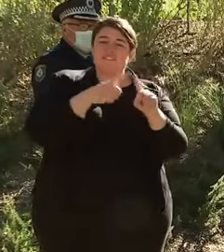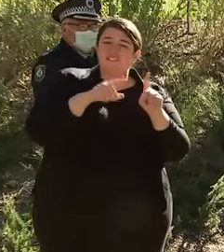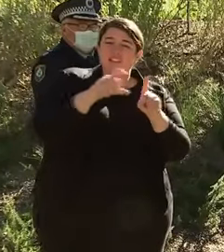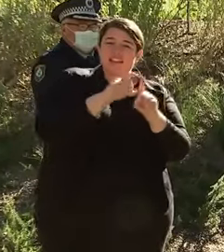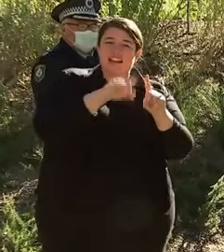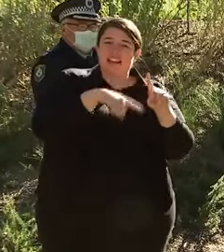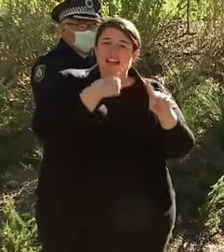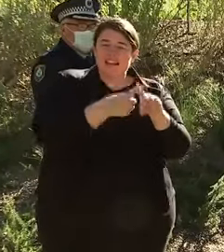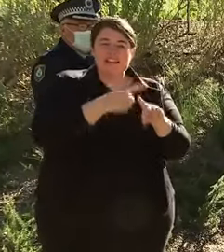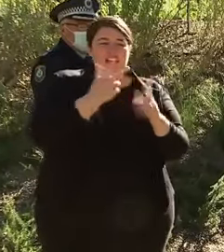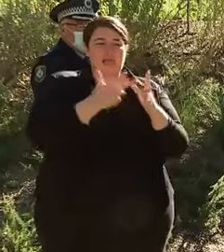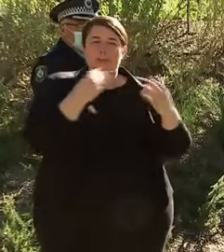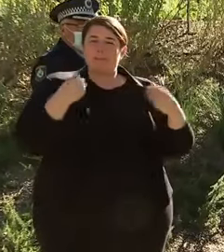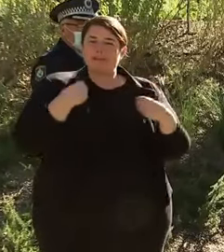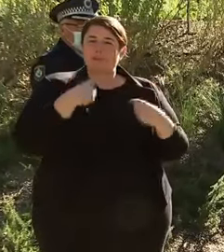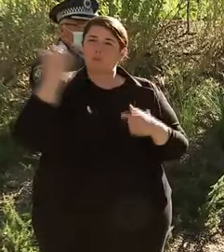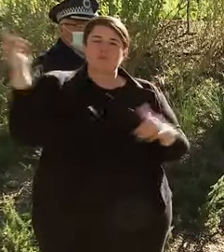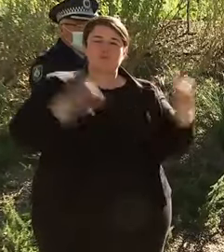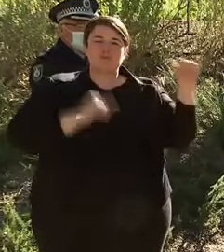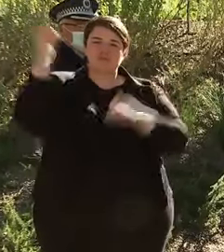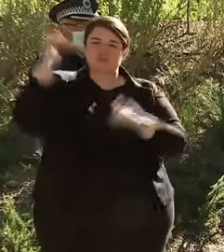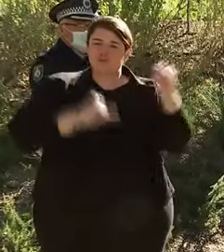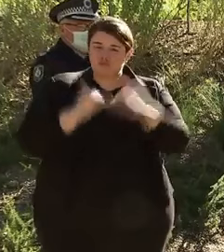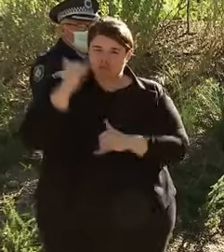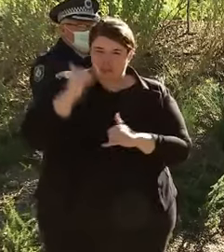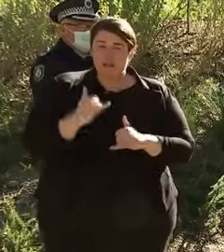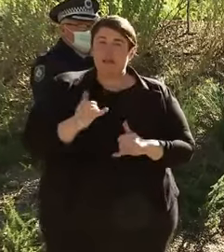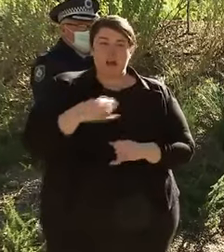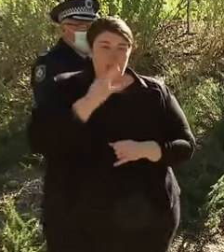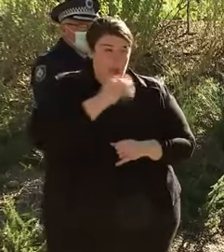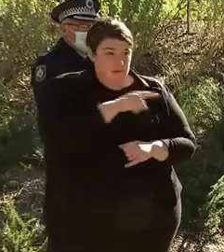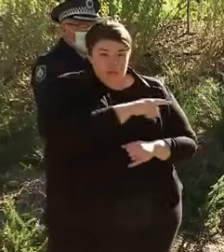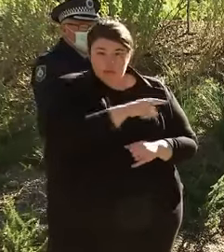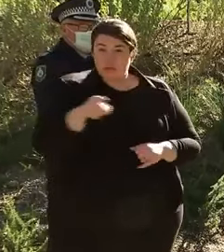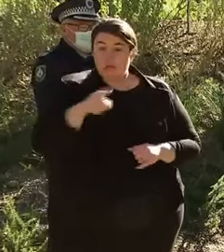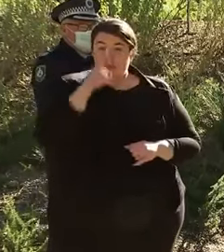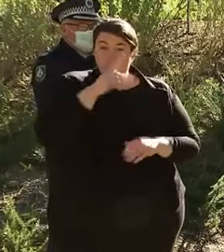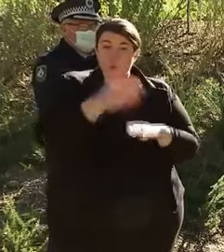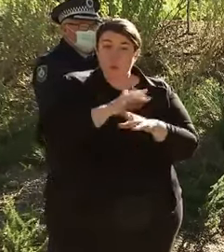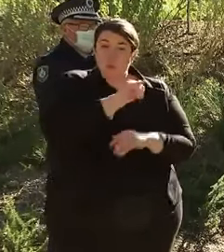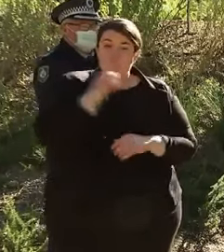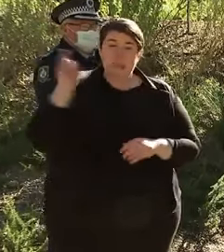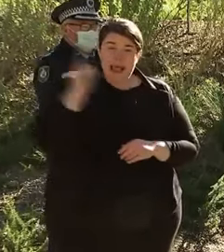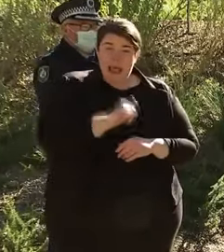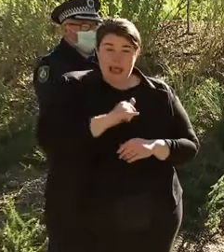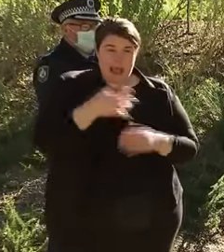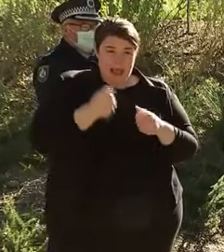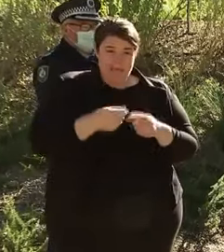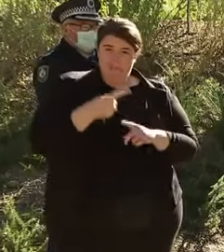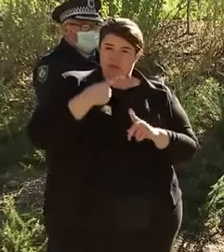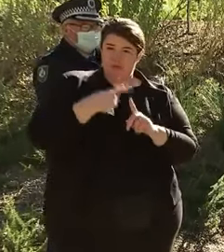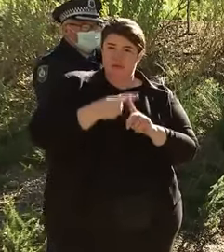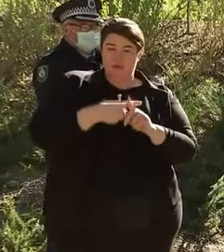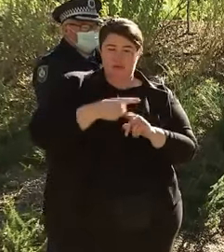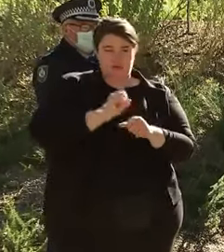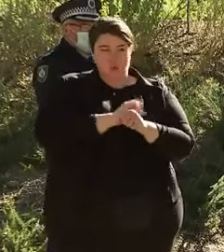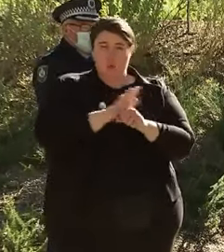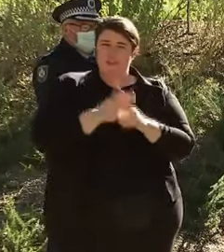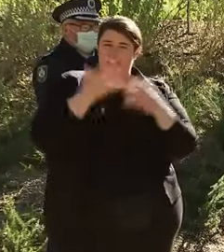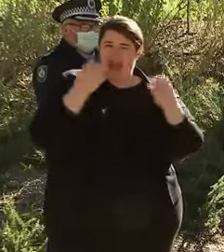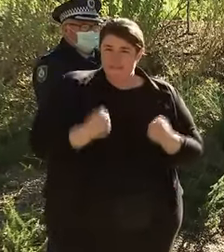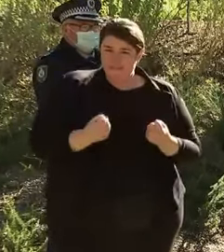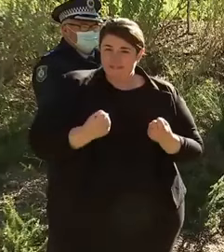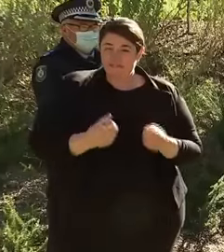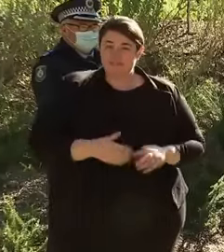others, and asked them whether any of their flight crew had tested positive. We haven't, to